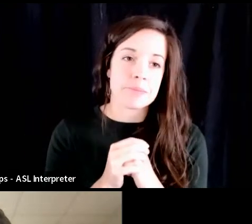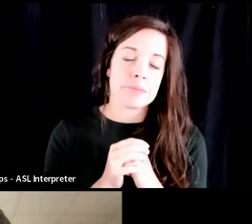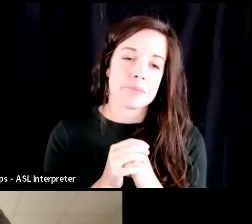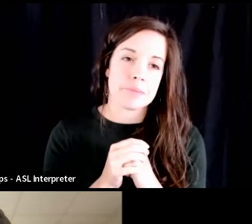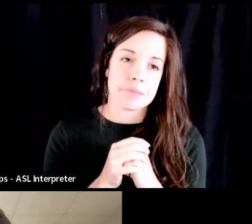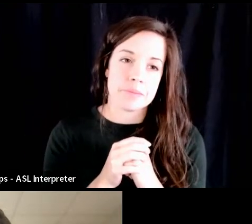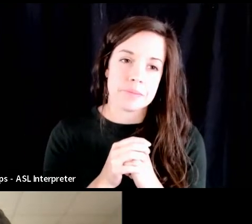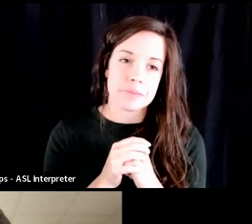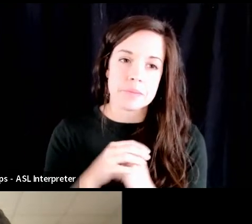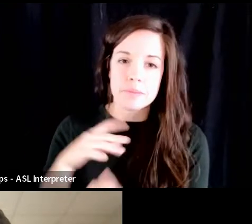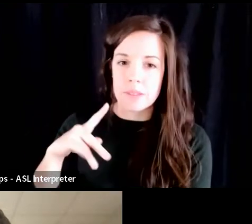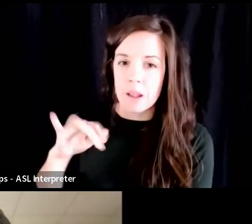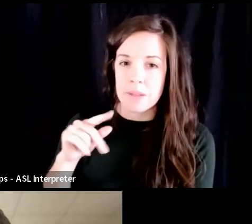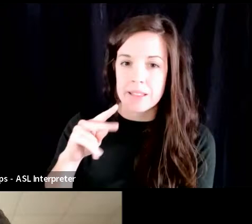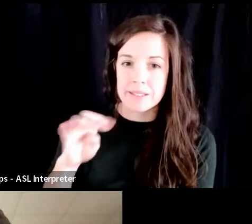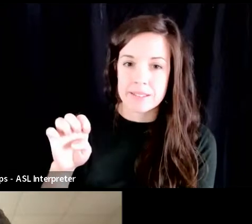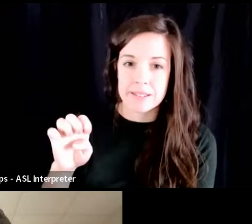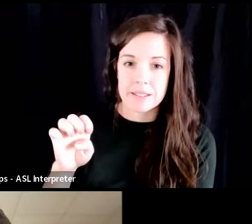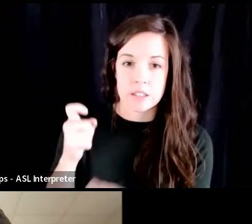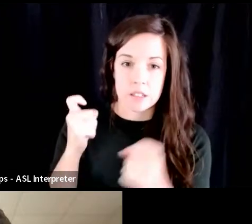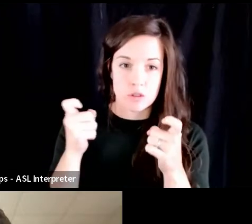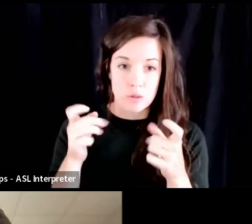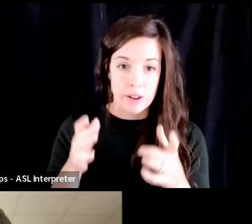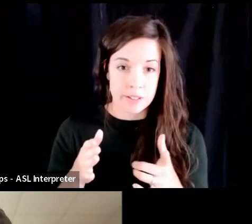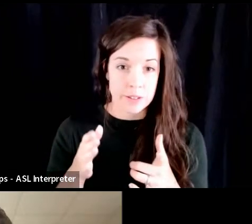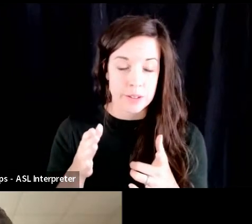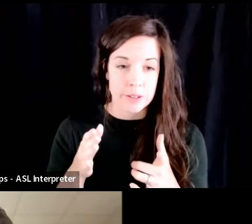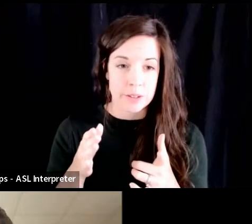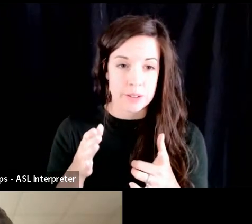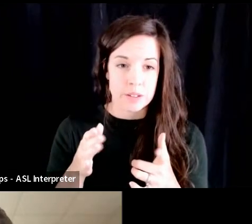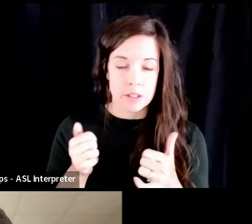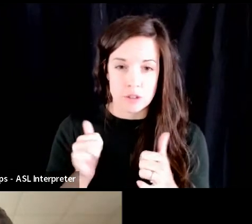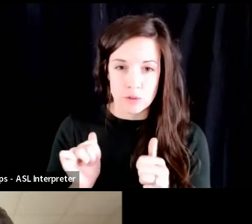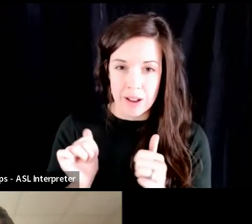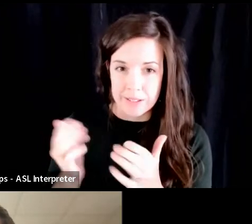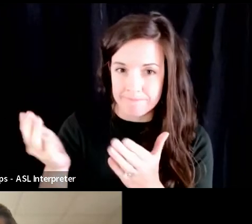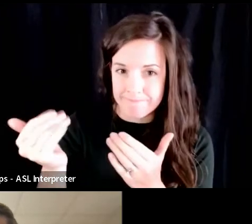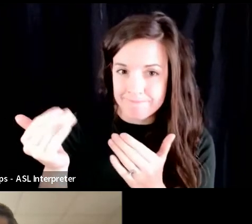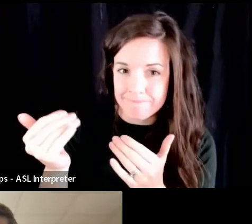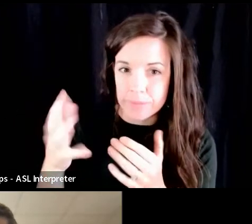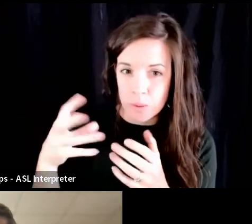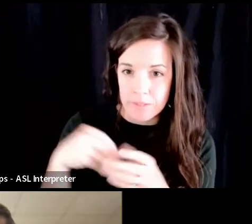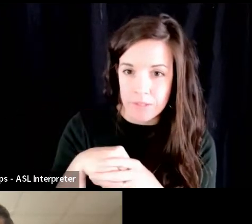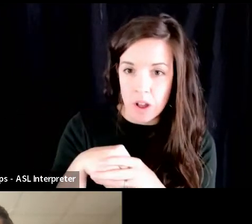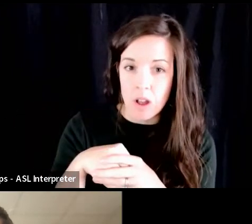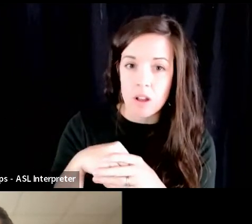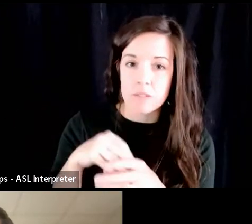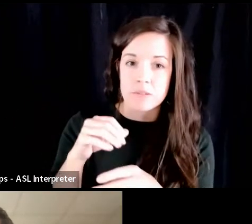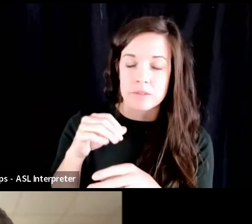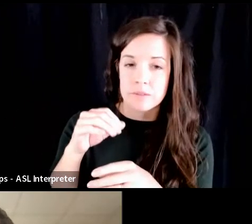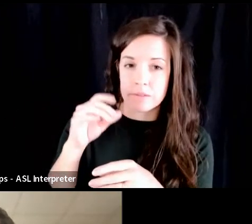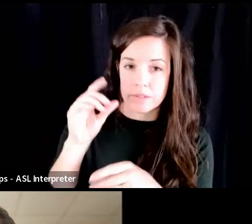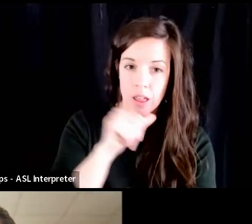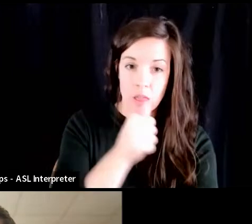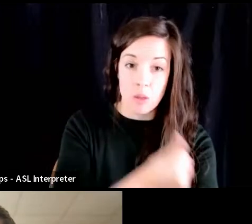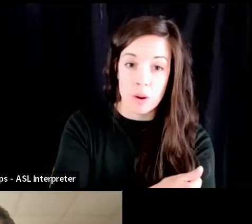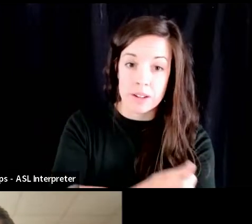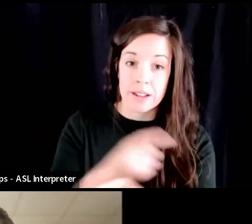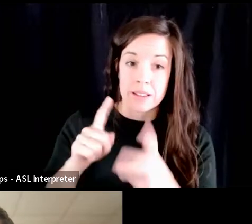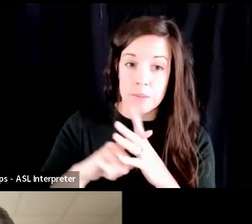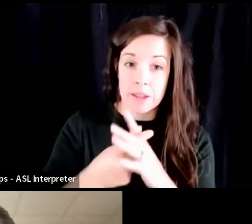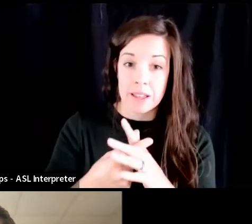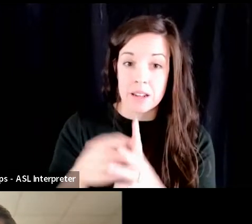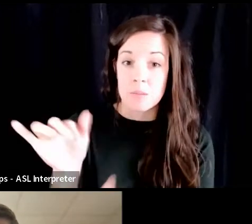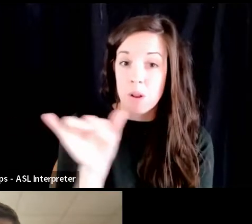Our Palestinian director sought to involve the Palestinian Authority right from the outset. But also, as I said in the presentation,